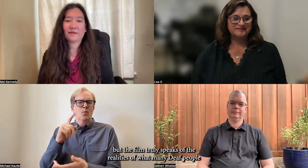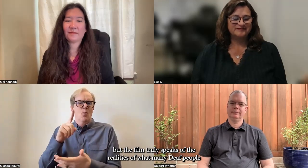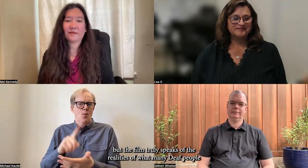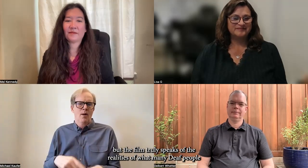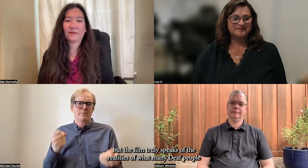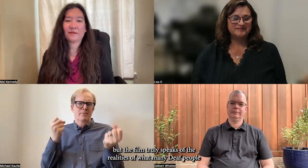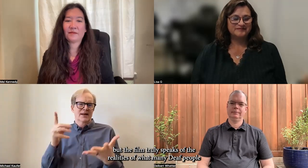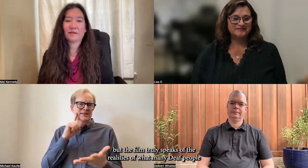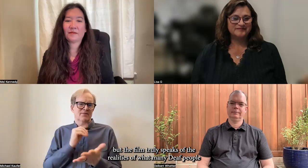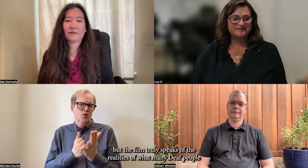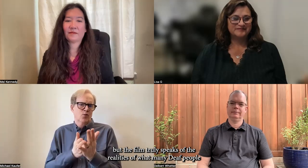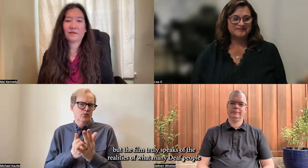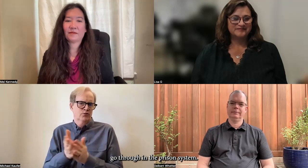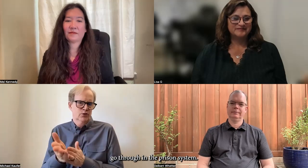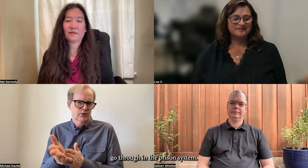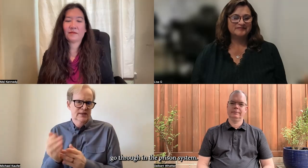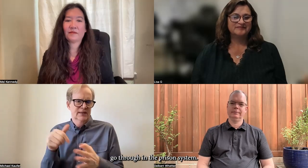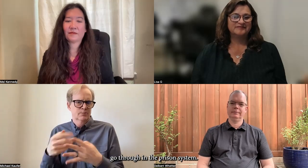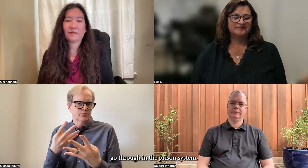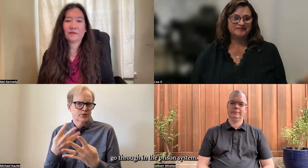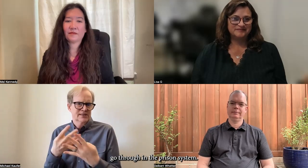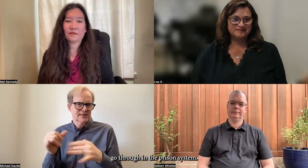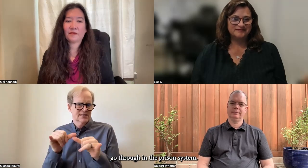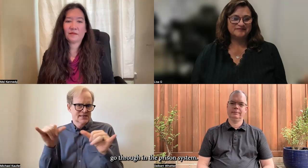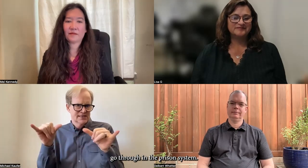many deaf people go through in the prison system.